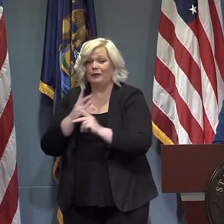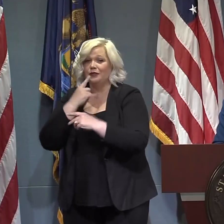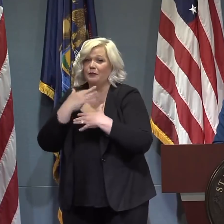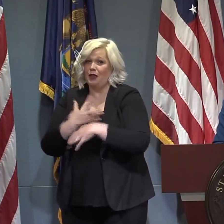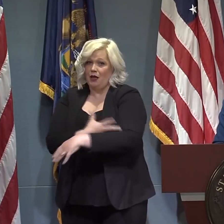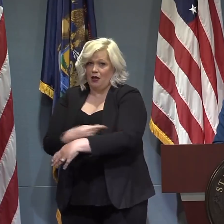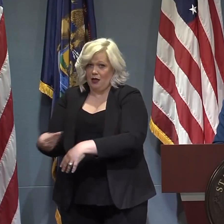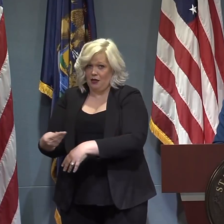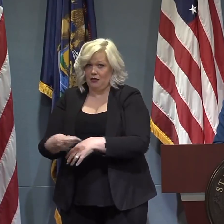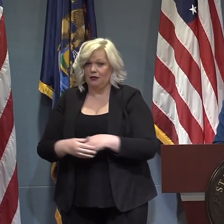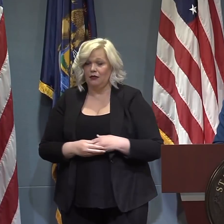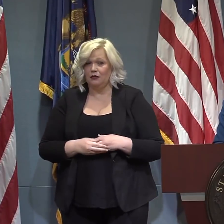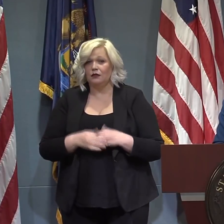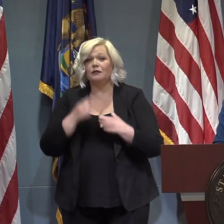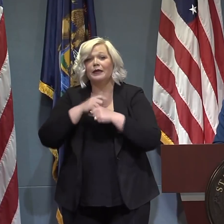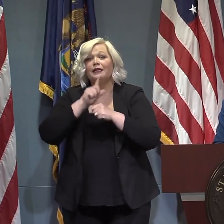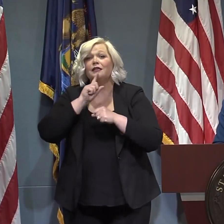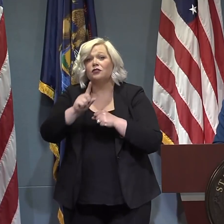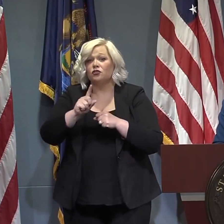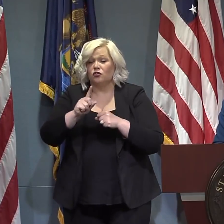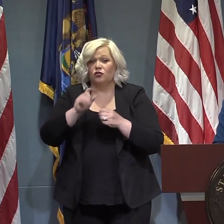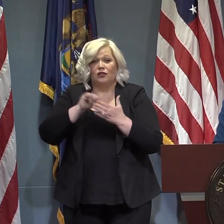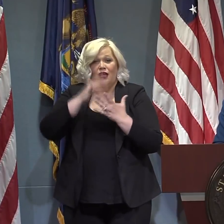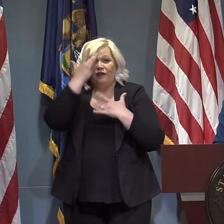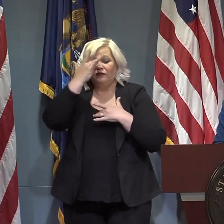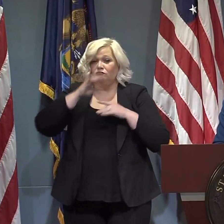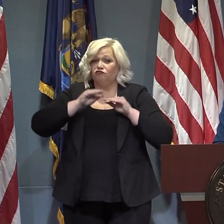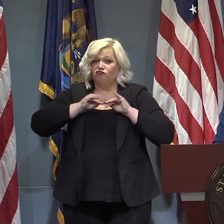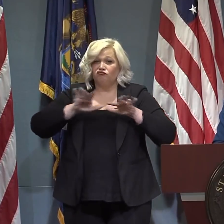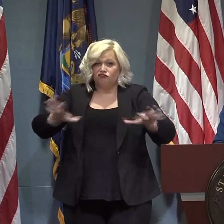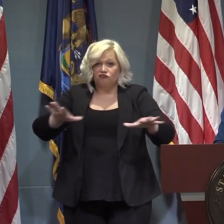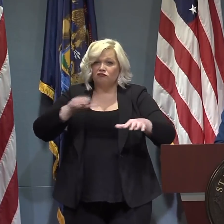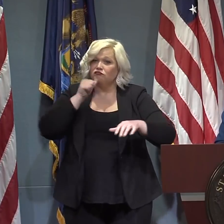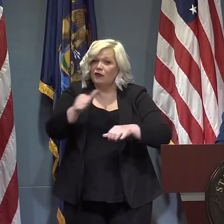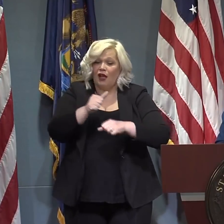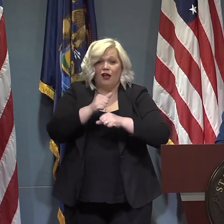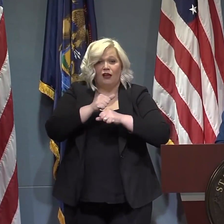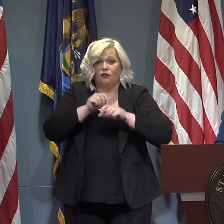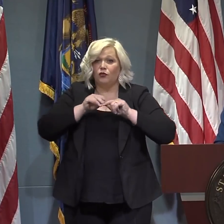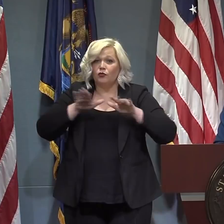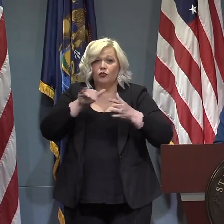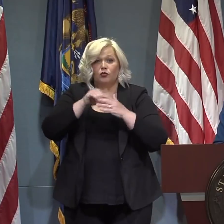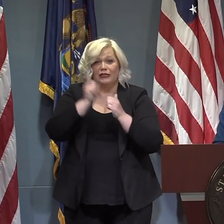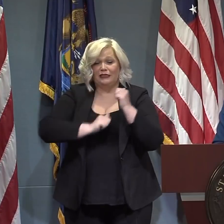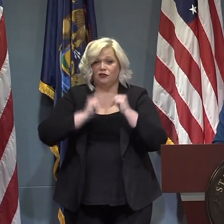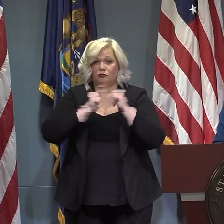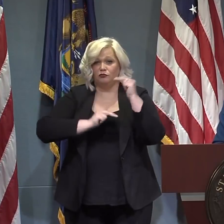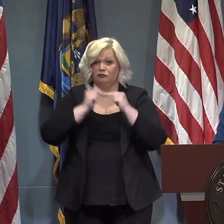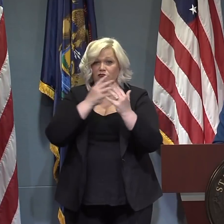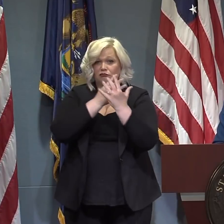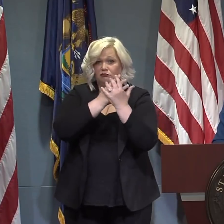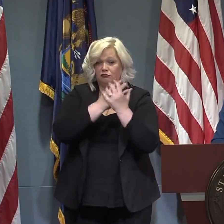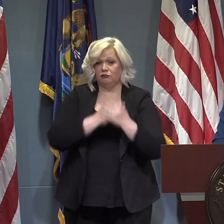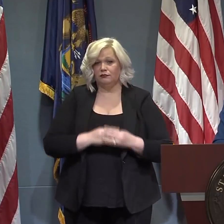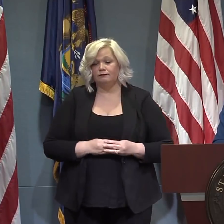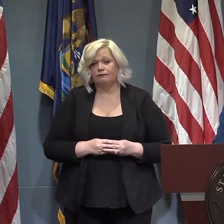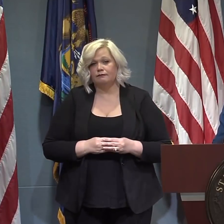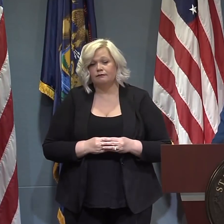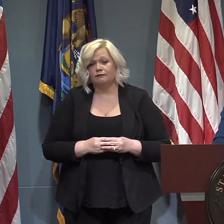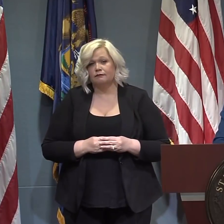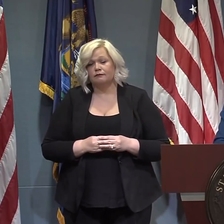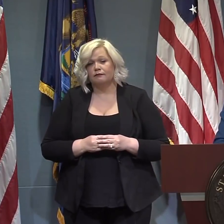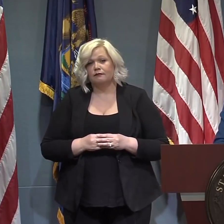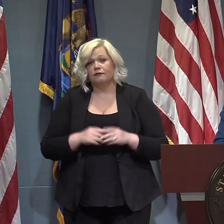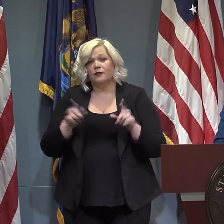more people in our prisons from the spread of this virus. My administration has also have frequently